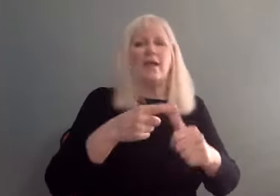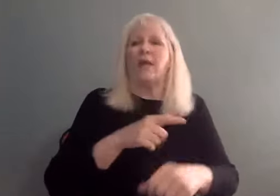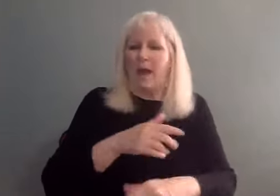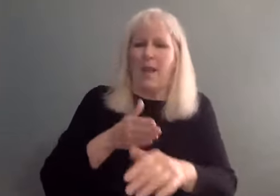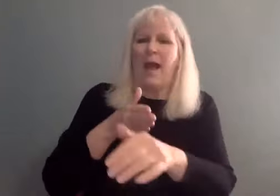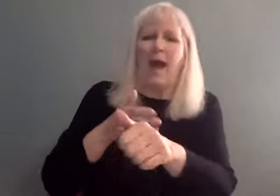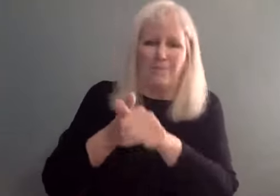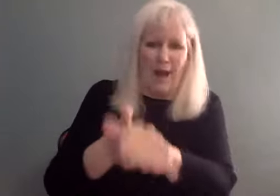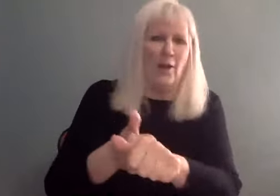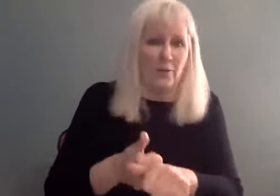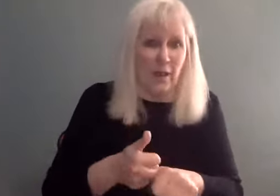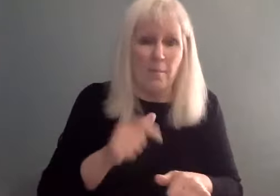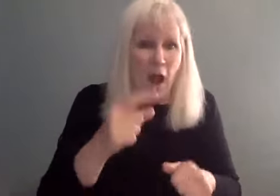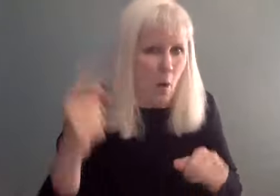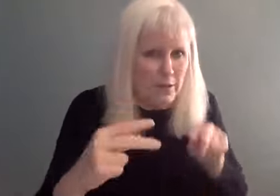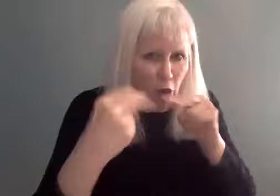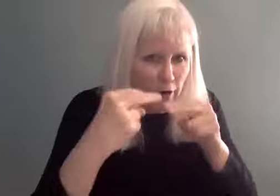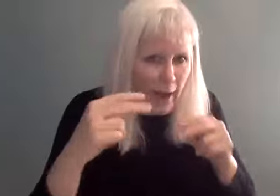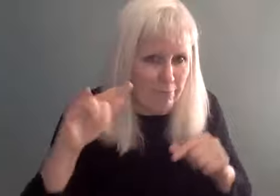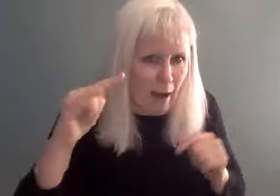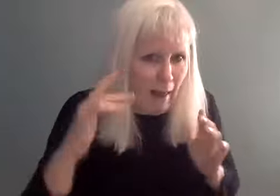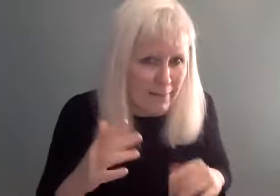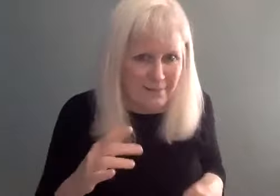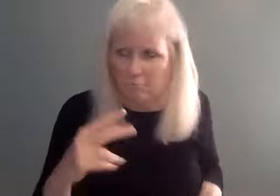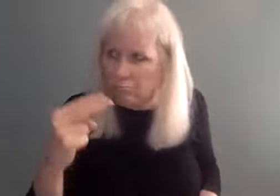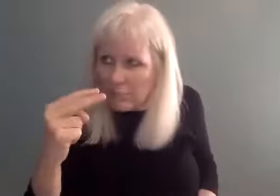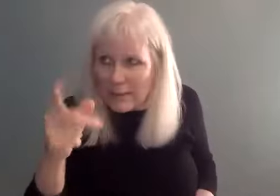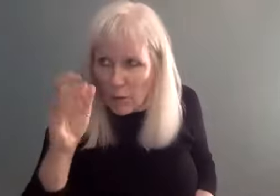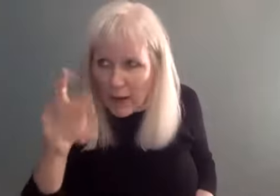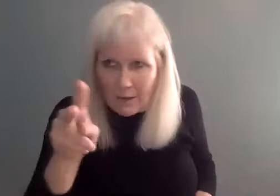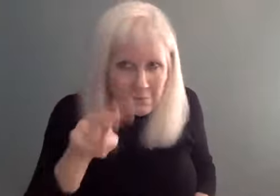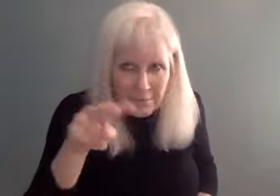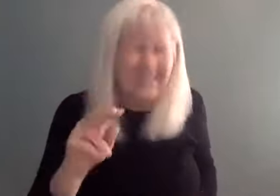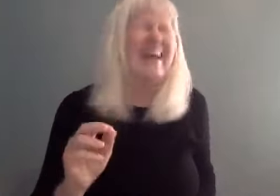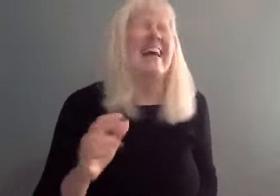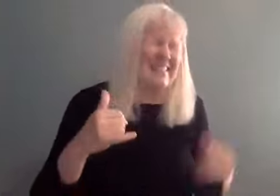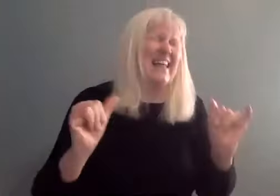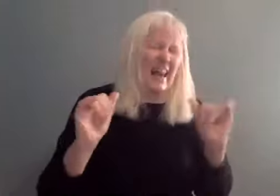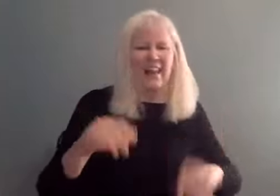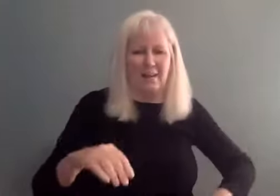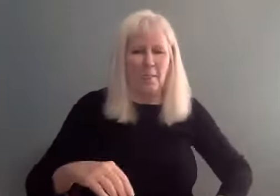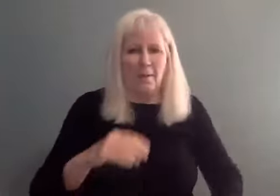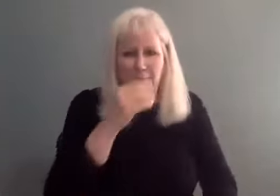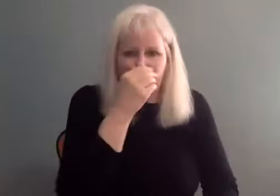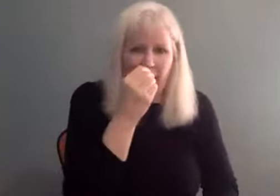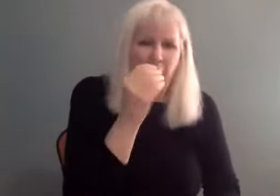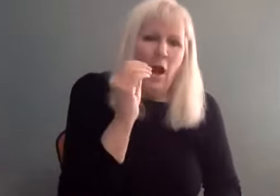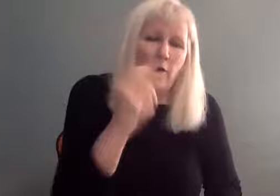But okay, so that's just a couple of my fears. Of course, I now was afraid to not be enough. And the last week that